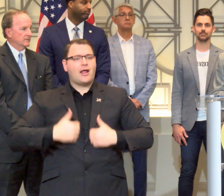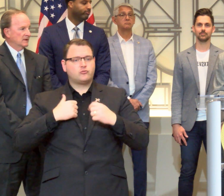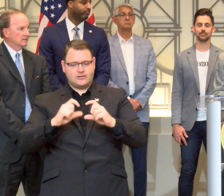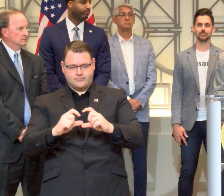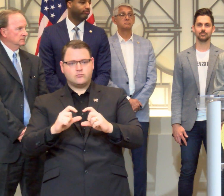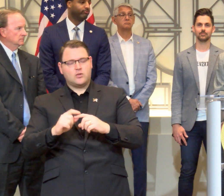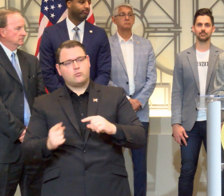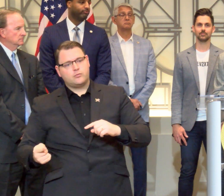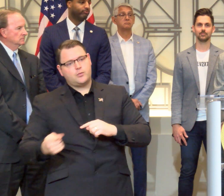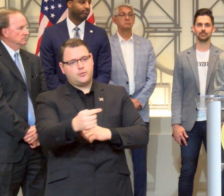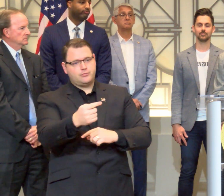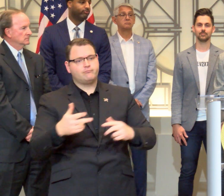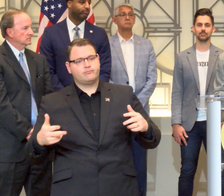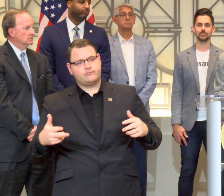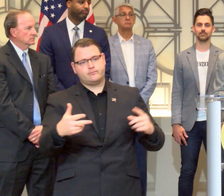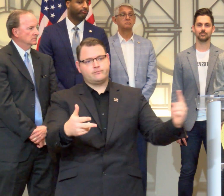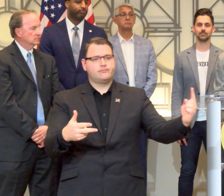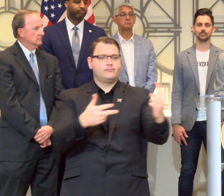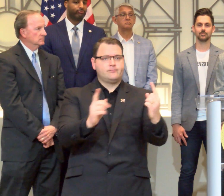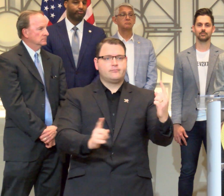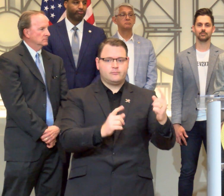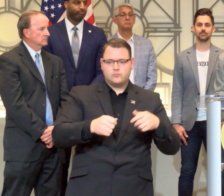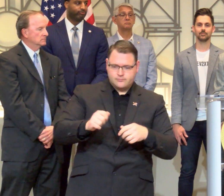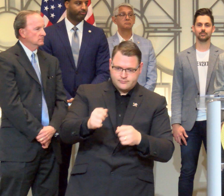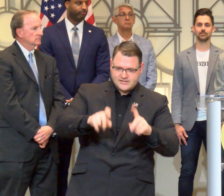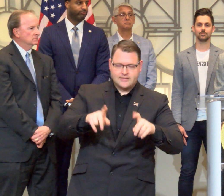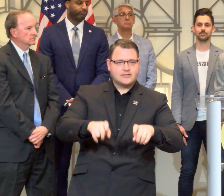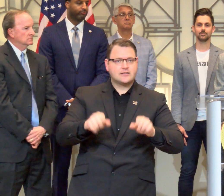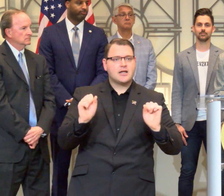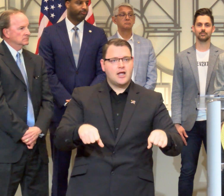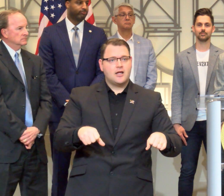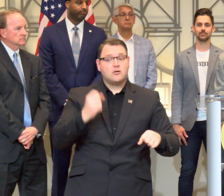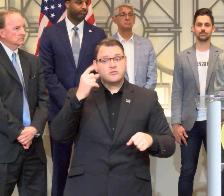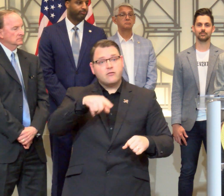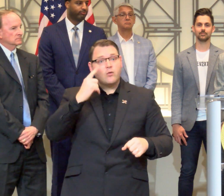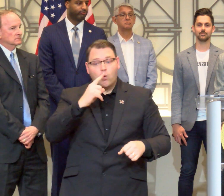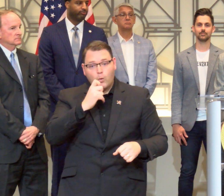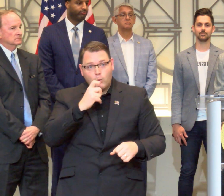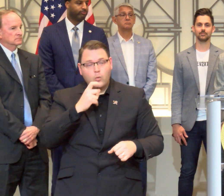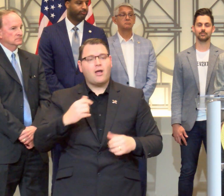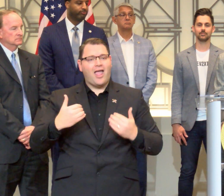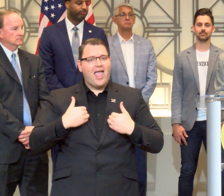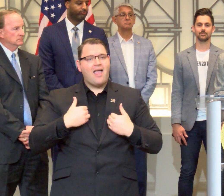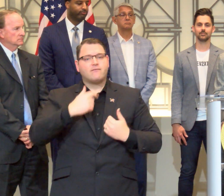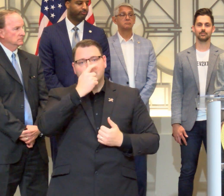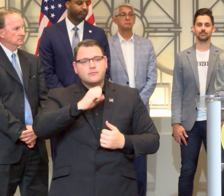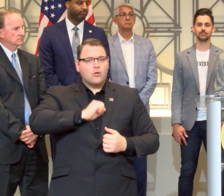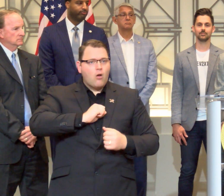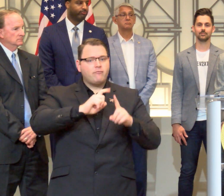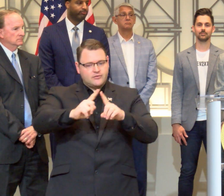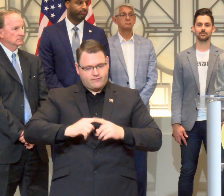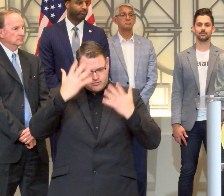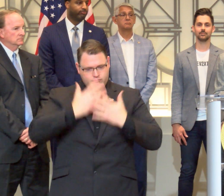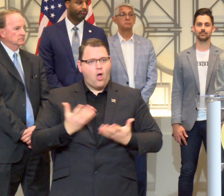symptoms that have been through a screening process. And people who show up who haven't been properly screened